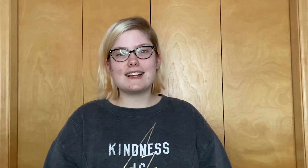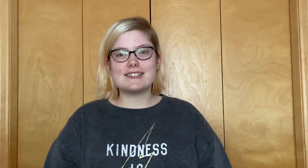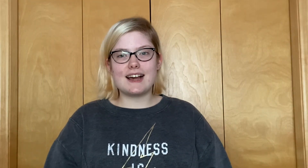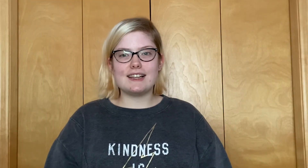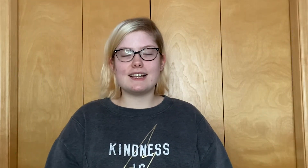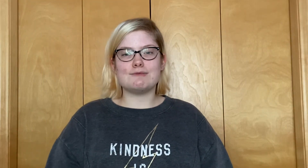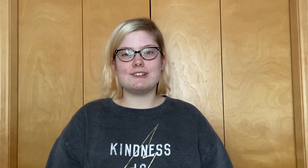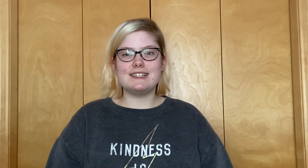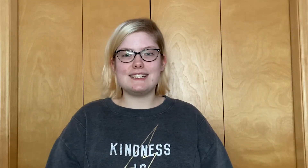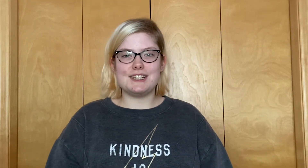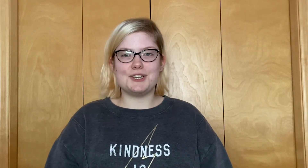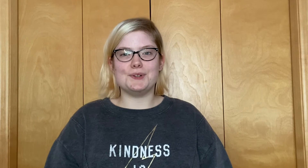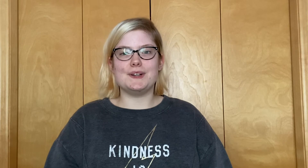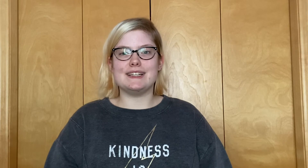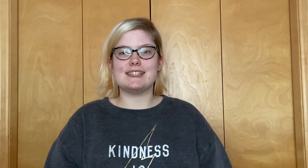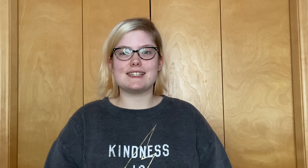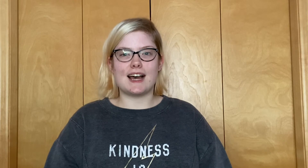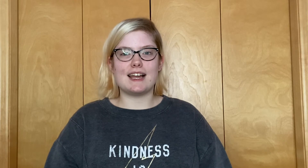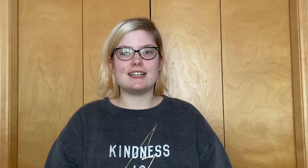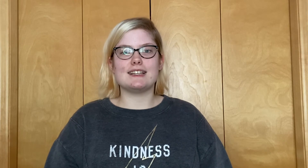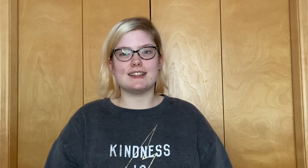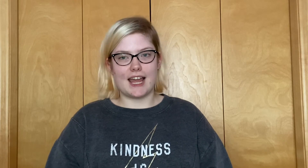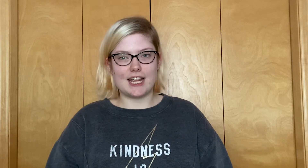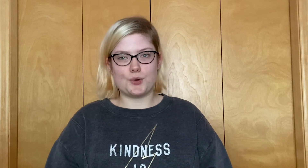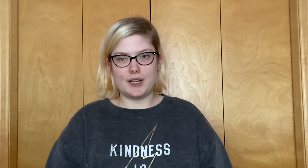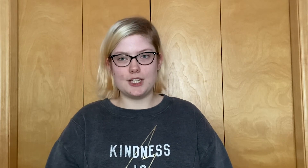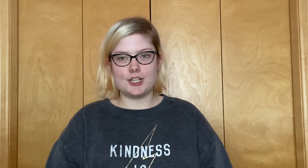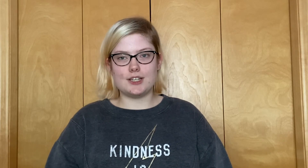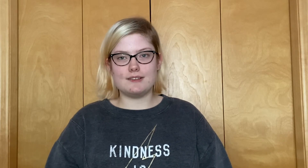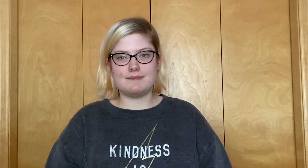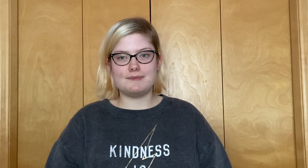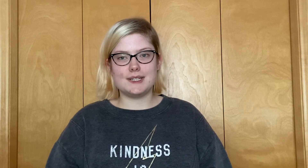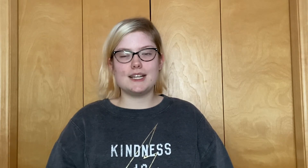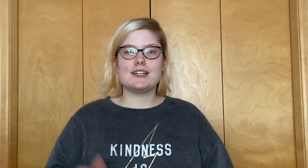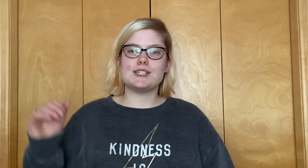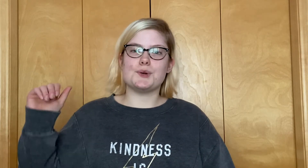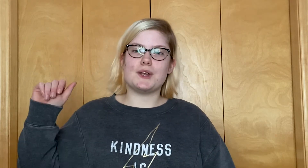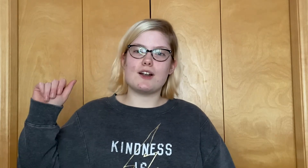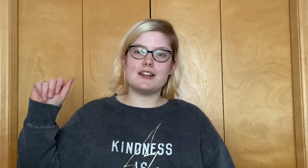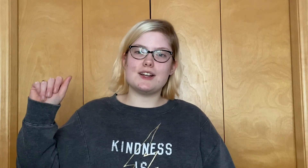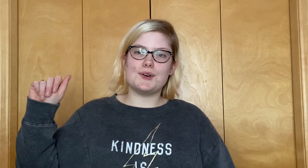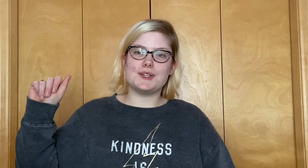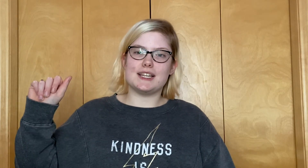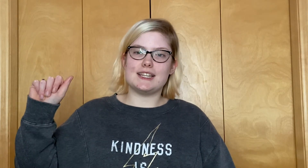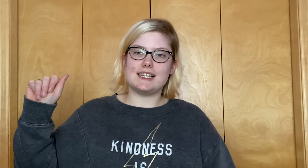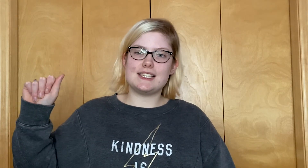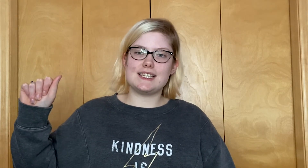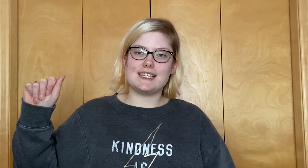sign that I'm going to teach you is sign language. So we already know that this is